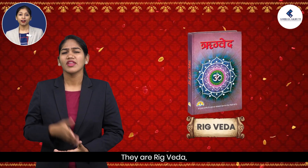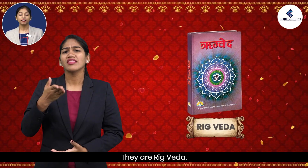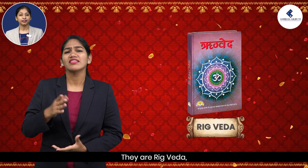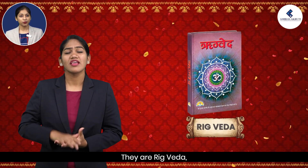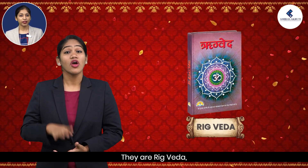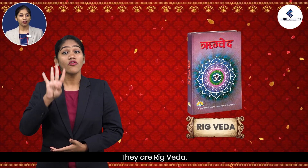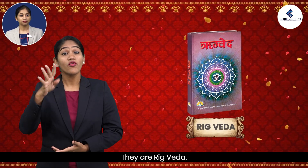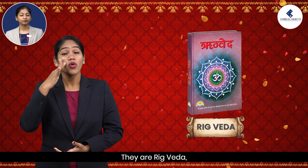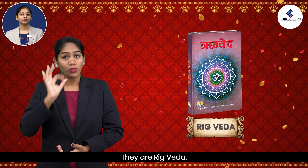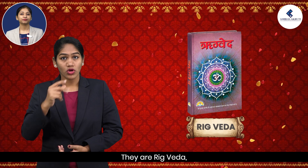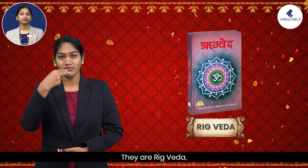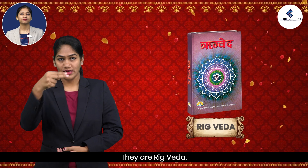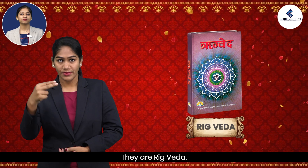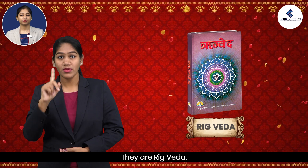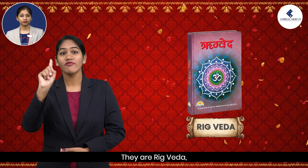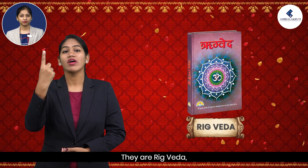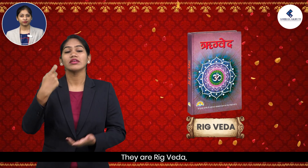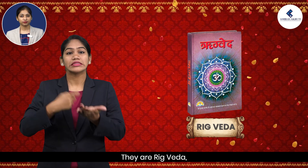They are Rig Veda,